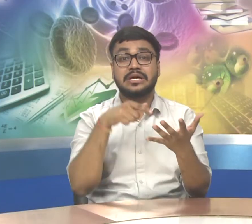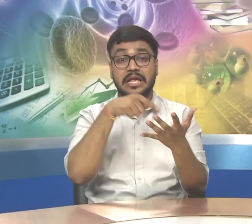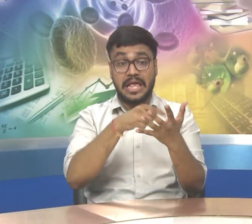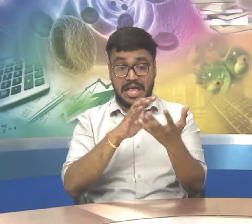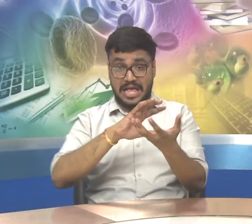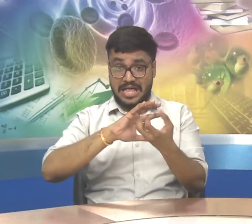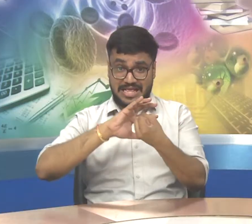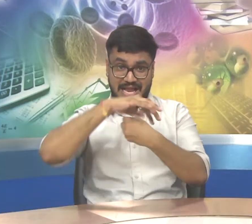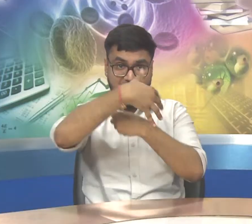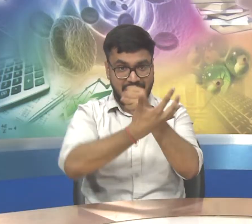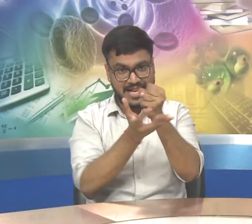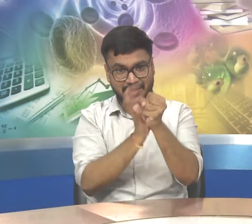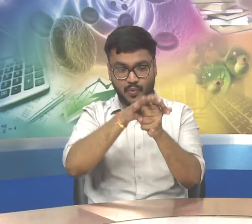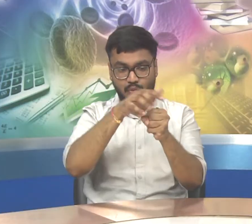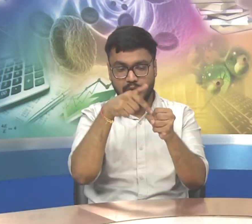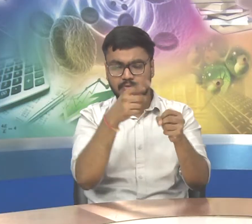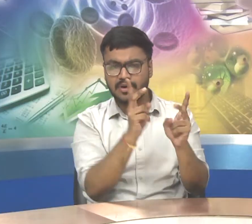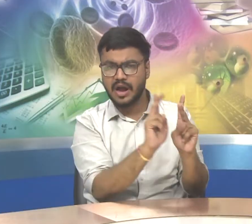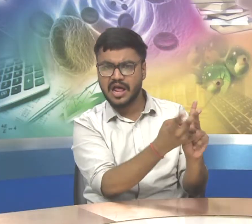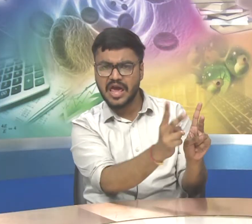Element is a pure substance